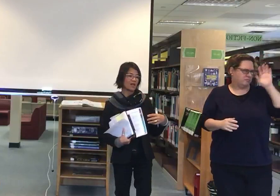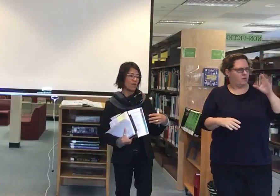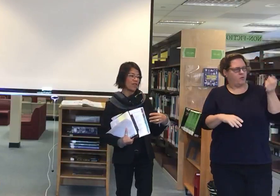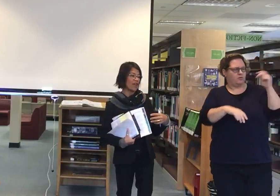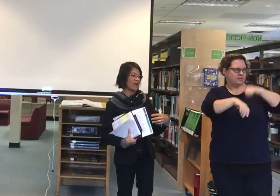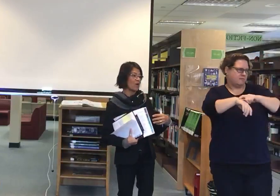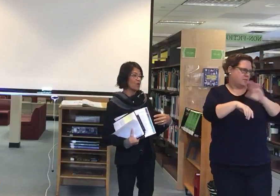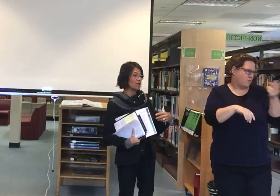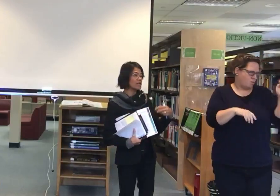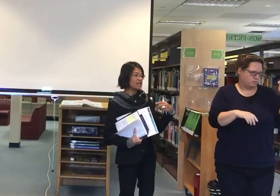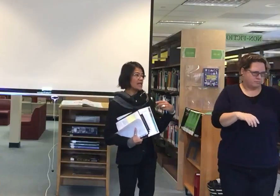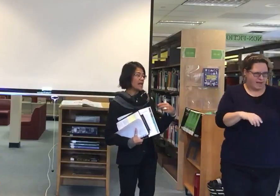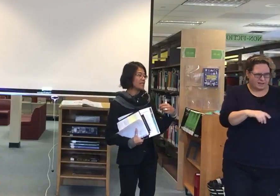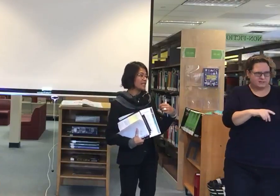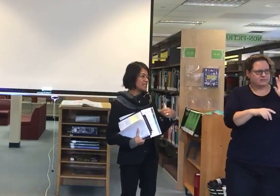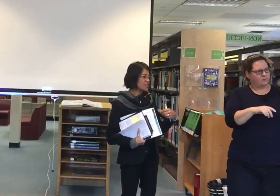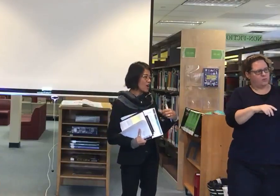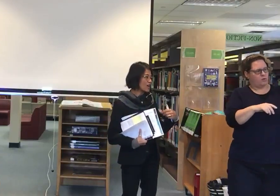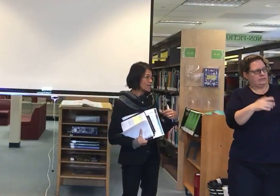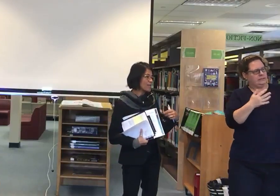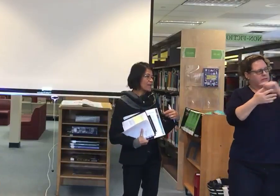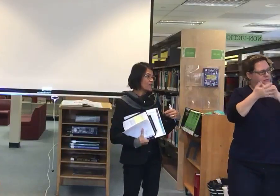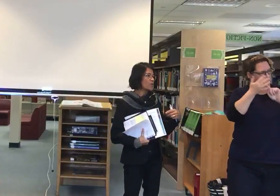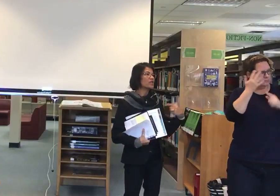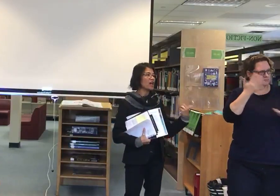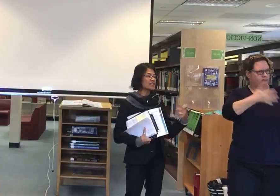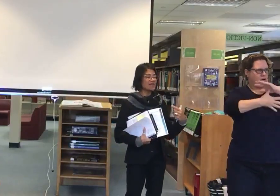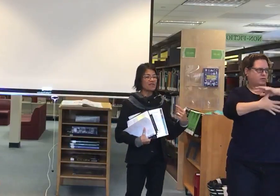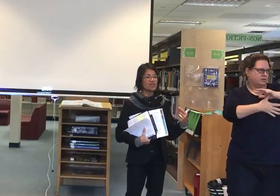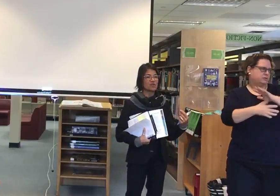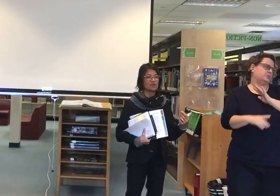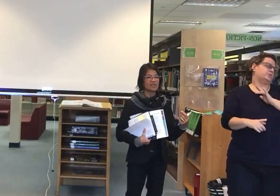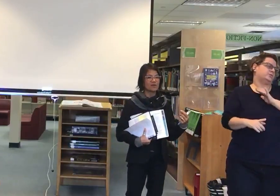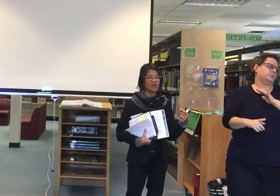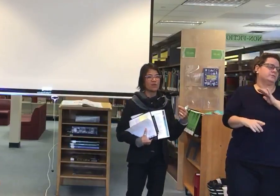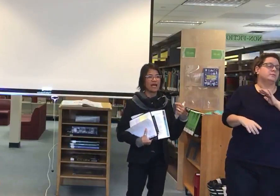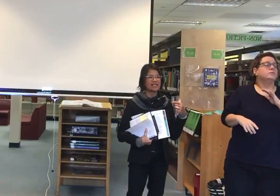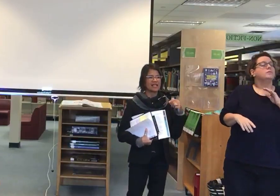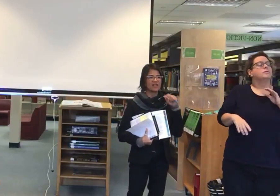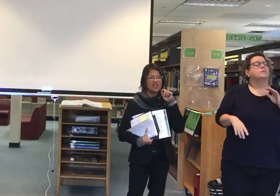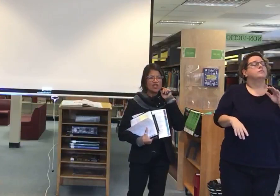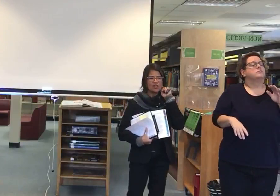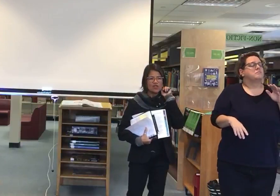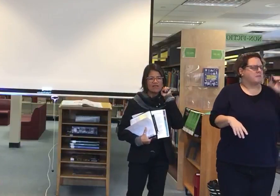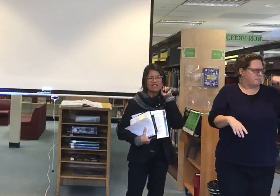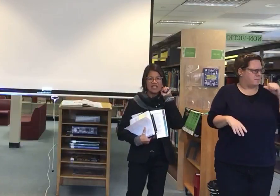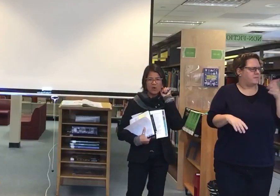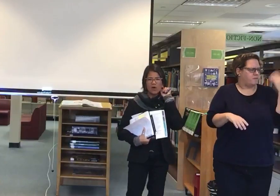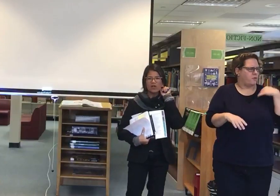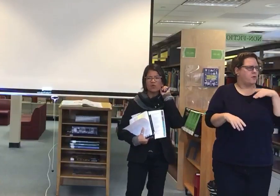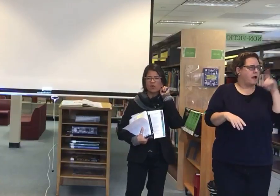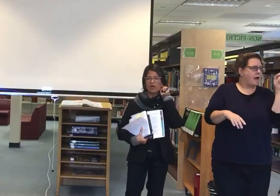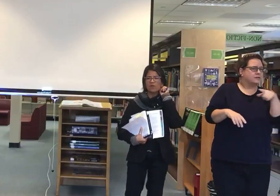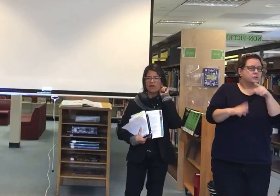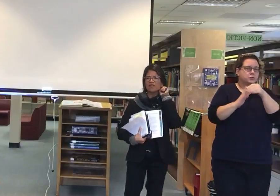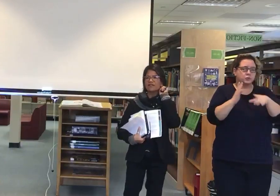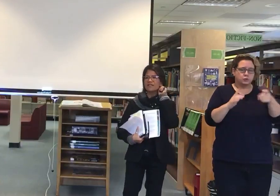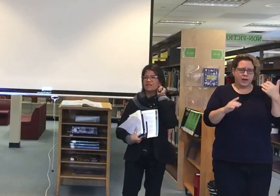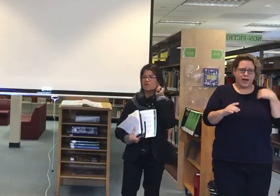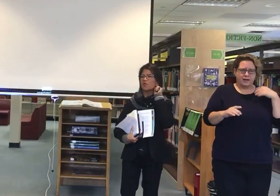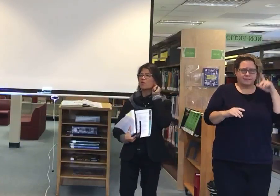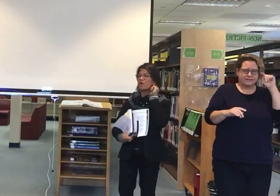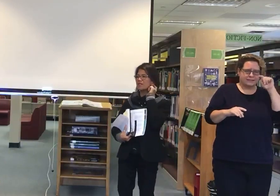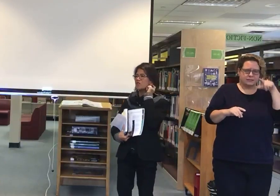know, understanding what their own needs are. When we talk to some of the students, and we'd ask, like, you know, do you have a T-coil, or what